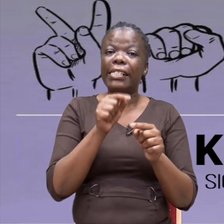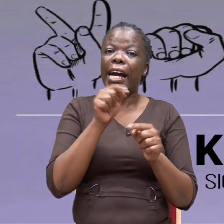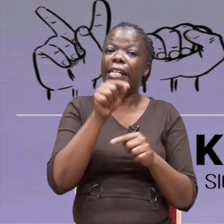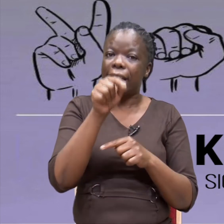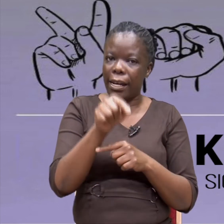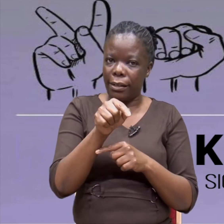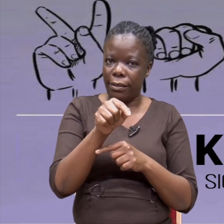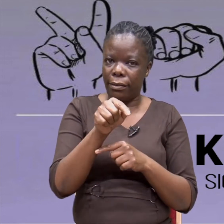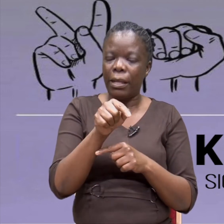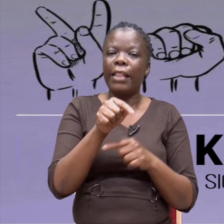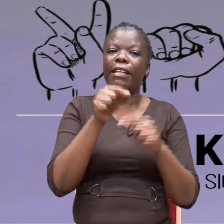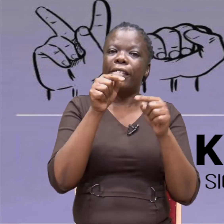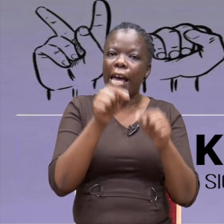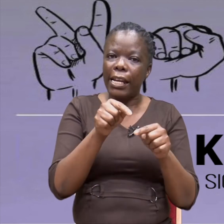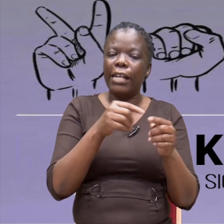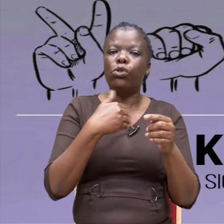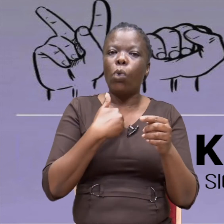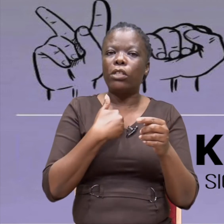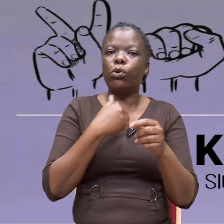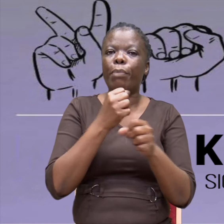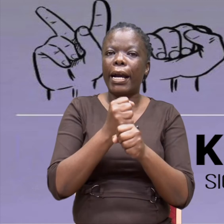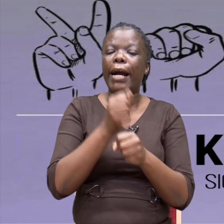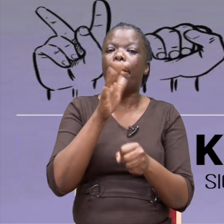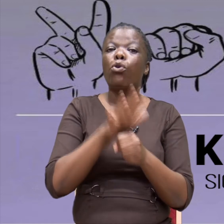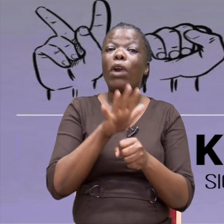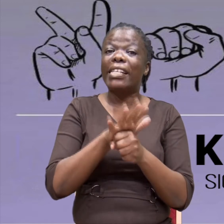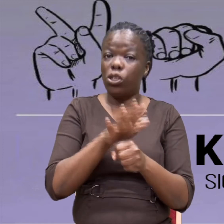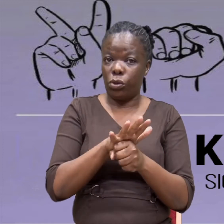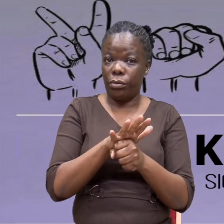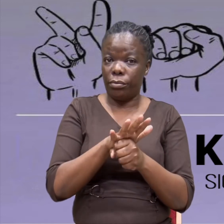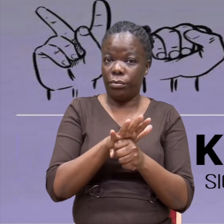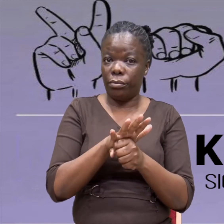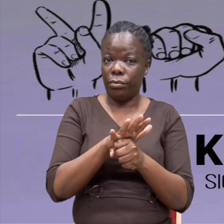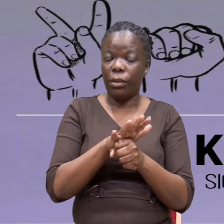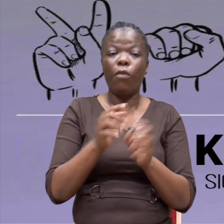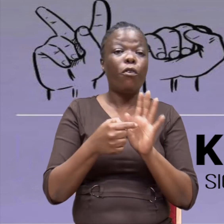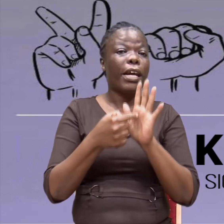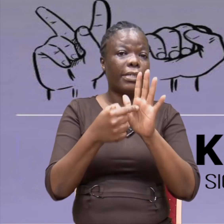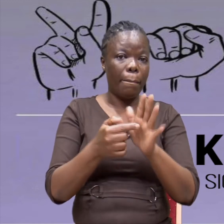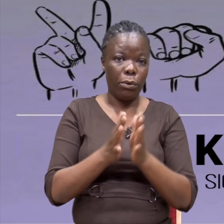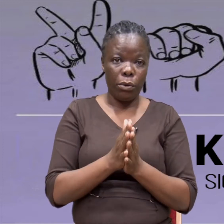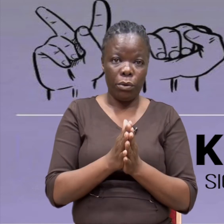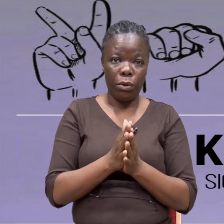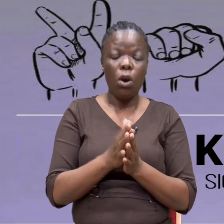target sign, the sign that you want to make pluralization. For example, we